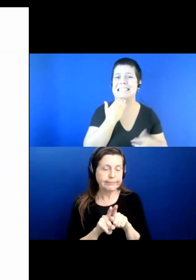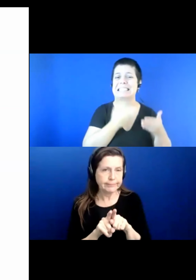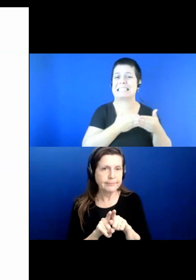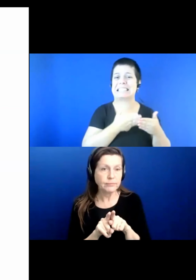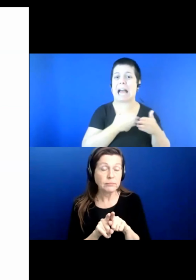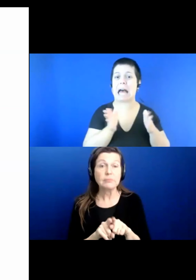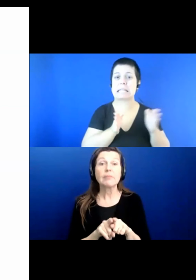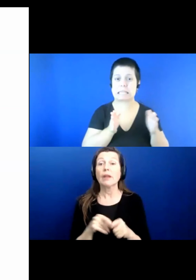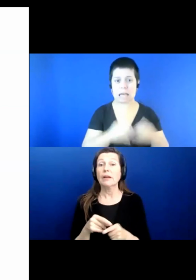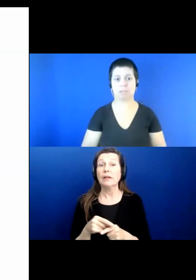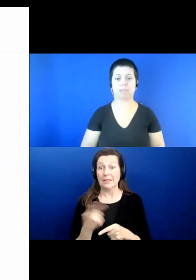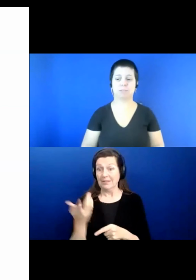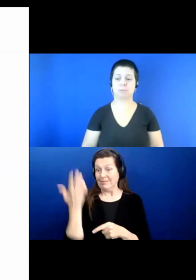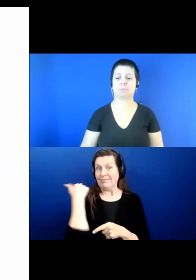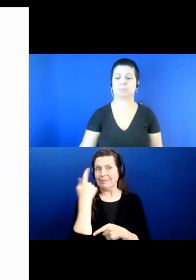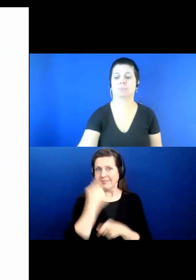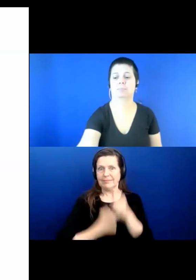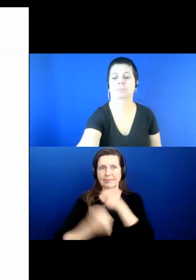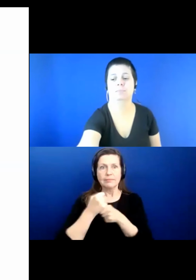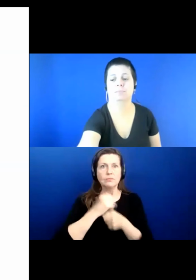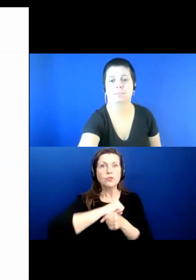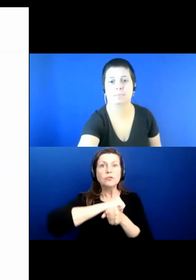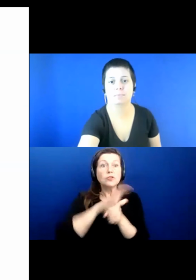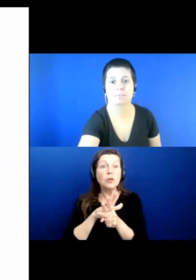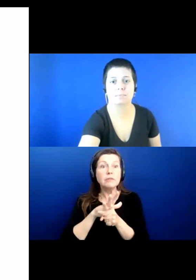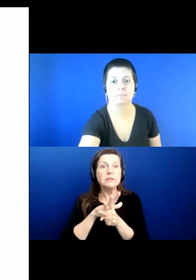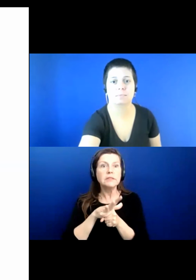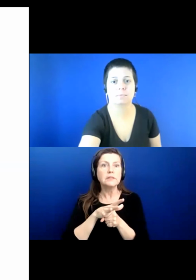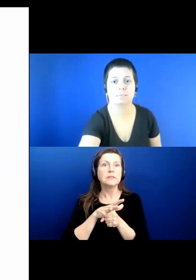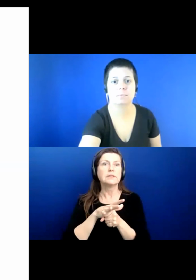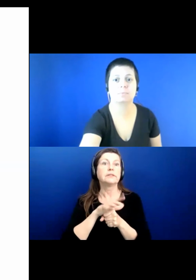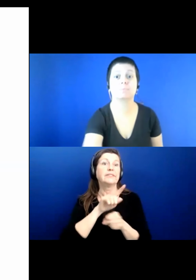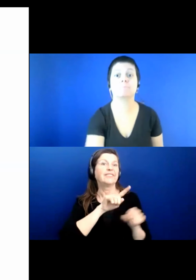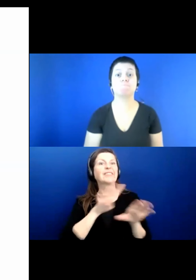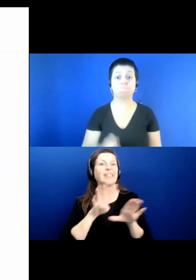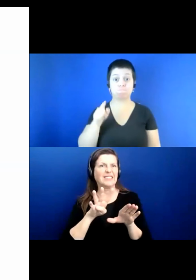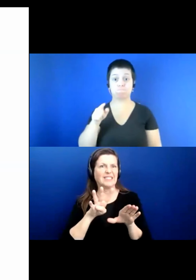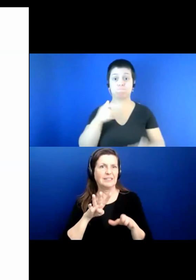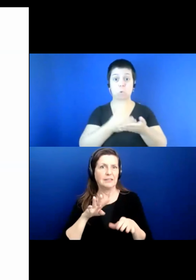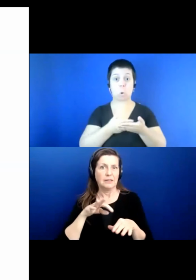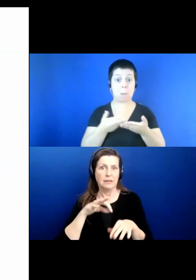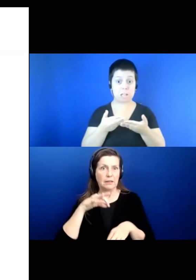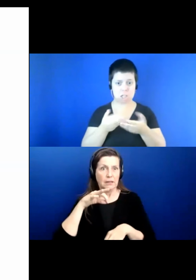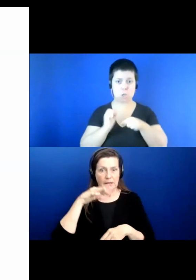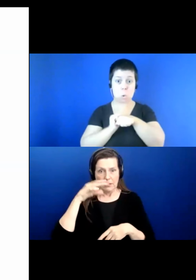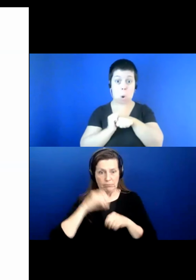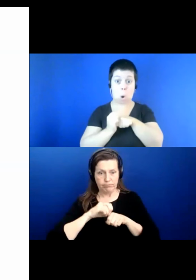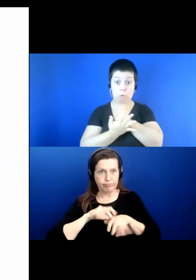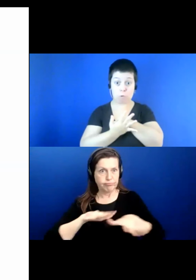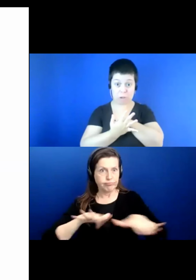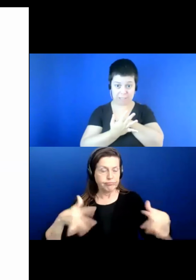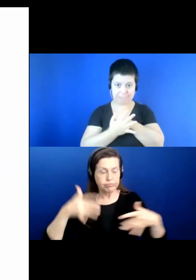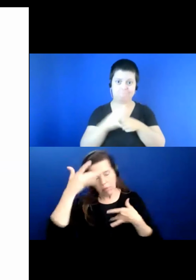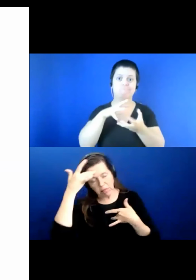Since COVID-19, there is a big change all over the world concerning